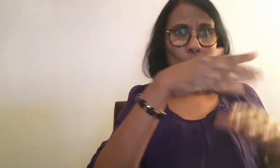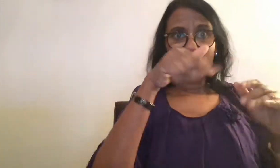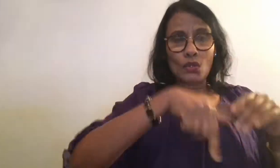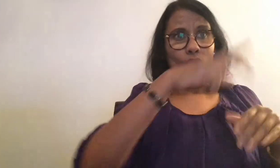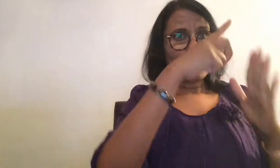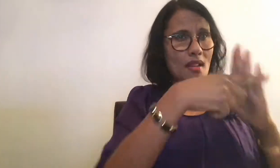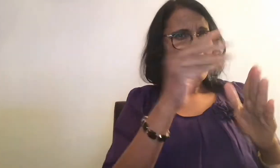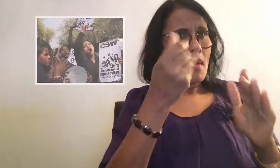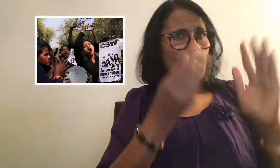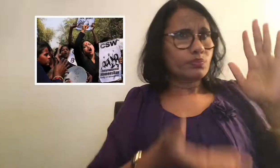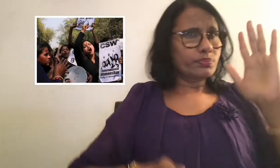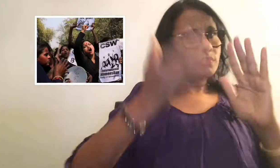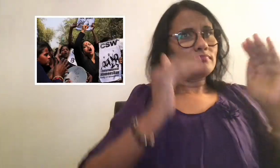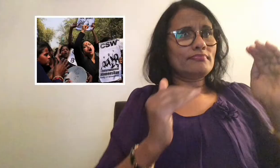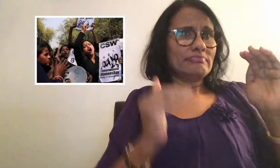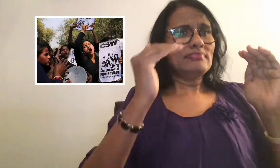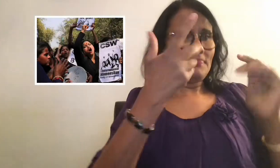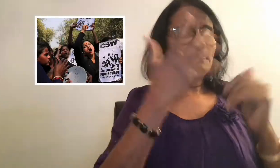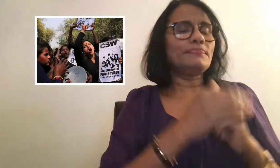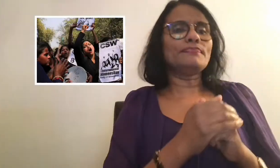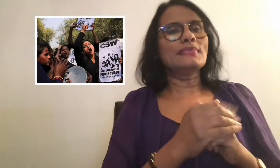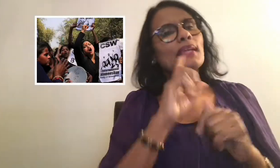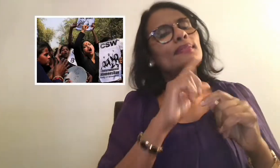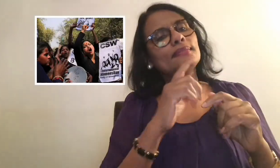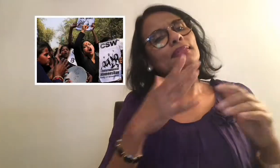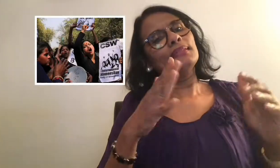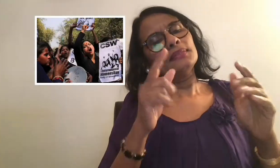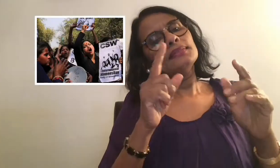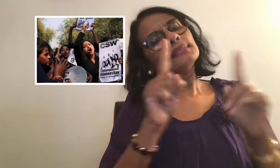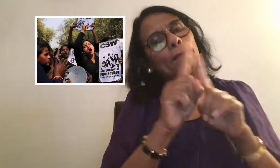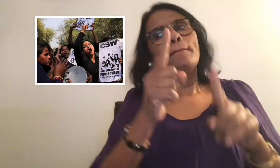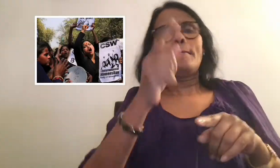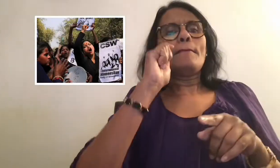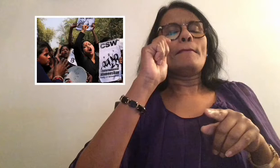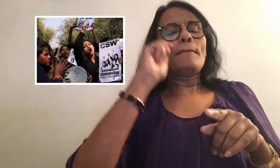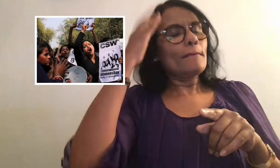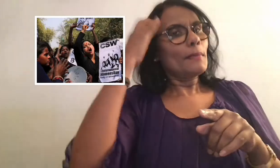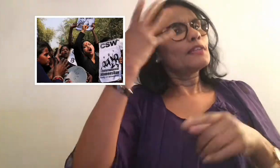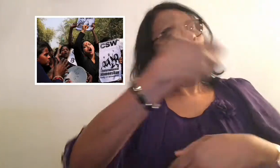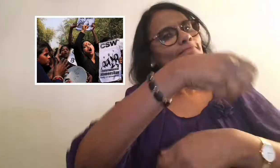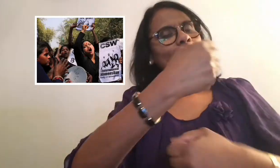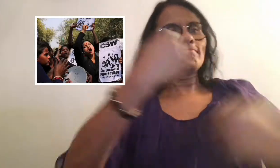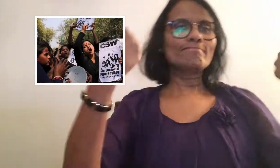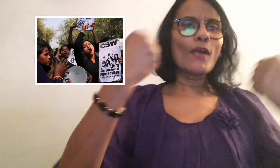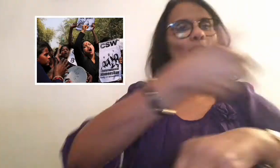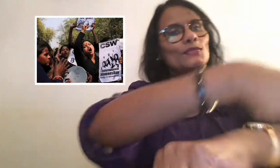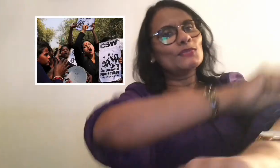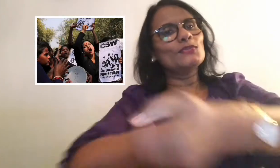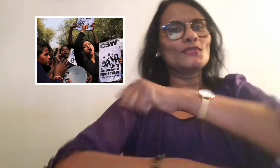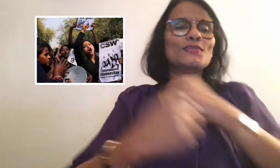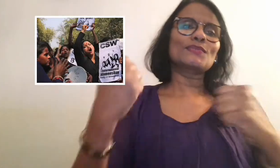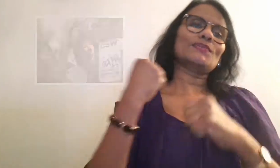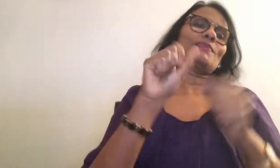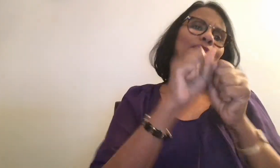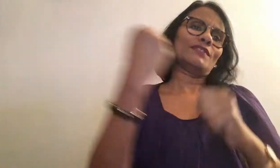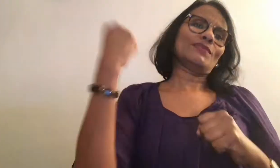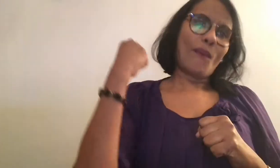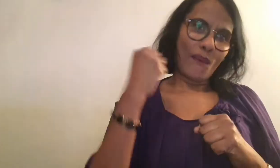this uterus out so we get a little culture from it. We took a culture from the contents from the uterus for Bailey to send out. In the meantime, we're going to have Bailey on